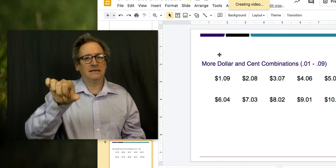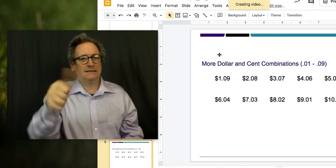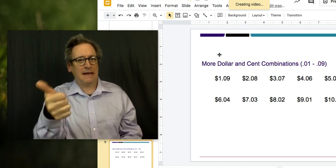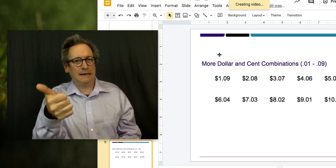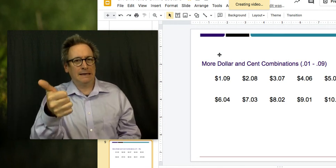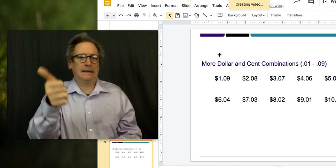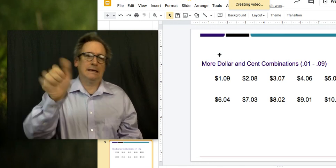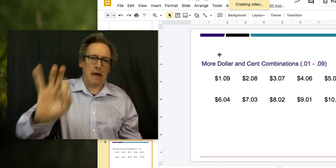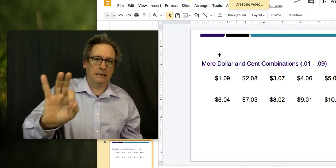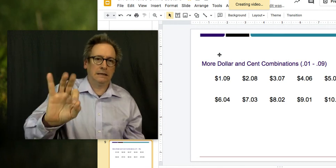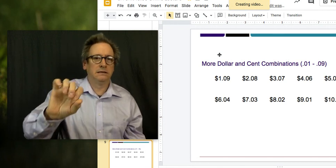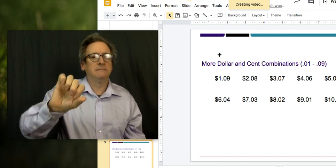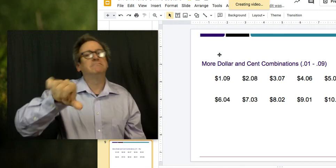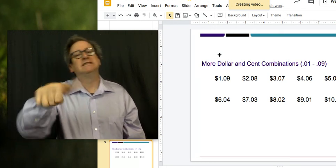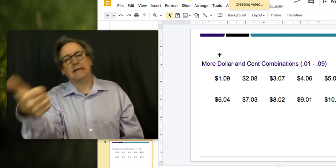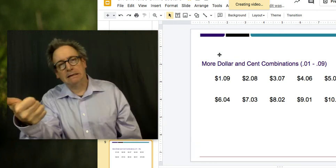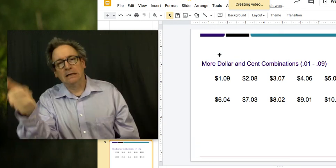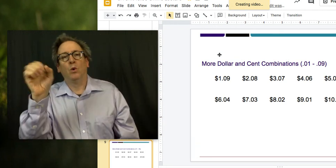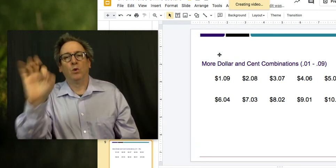$10.09.